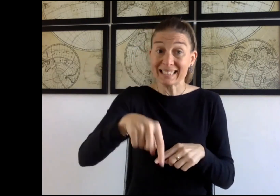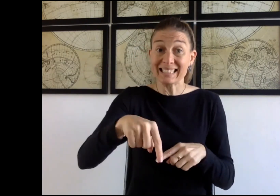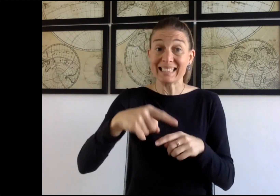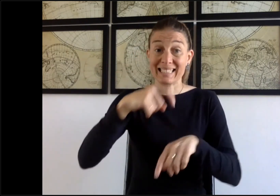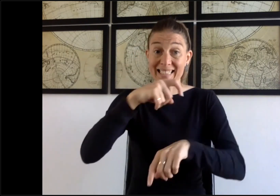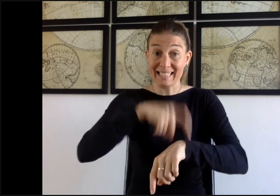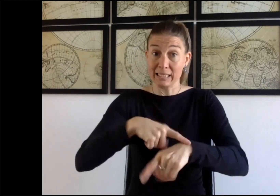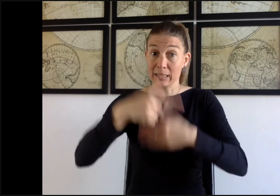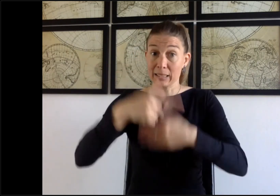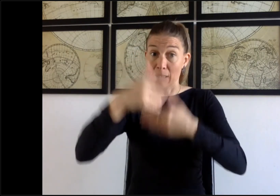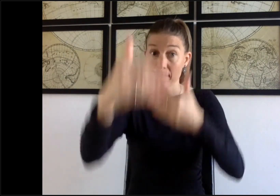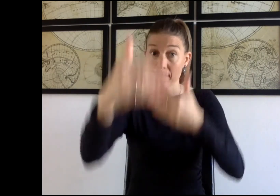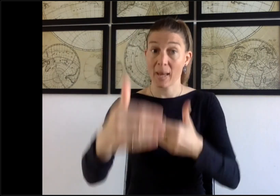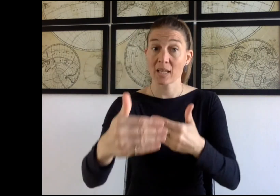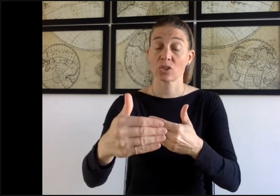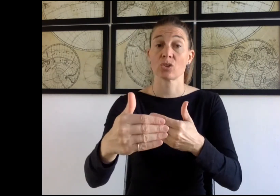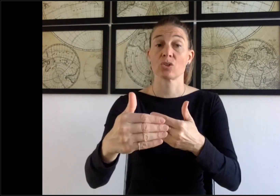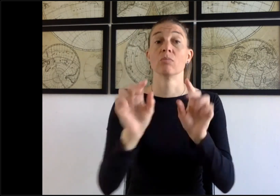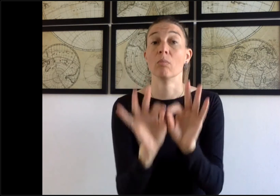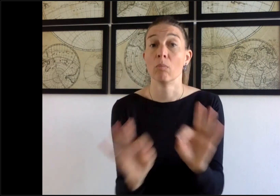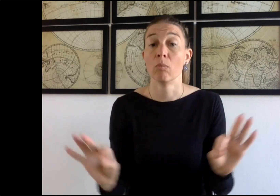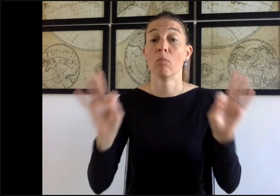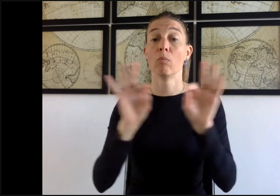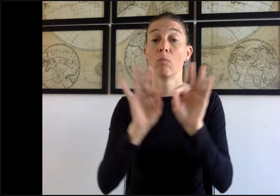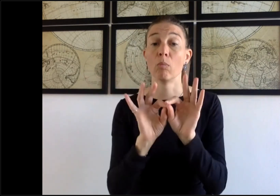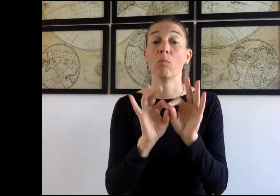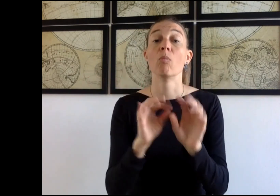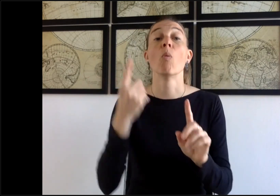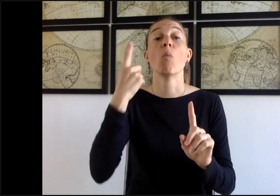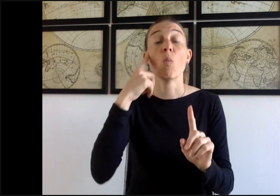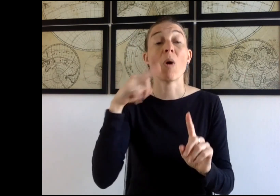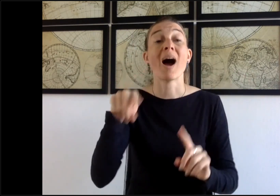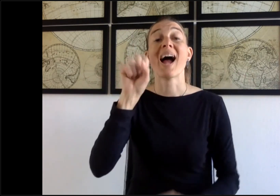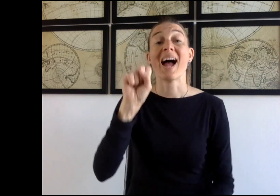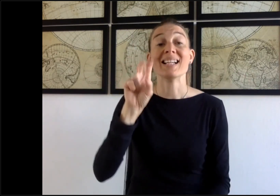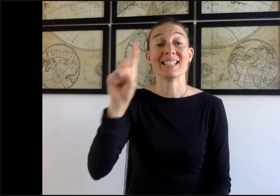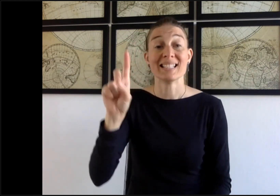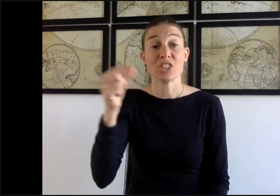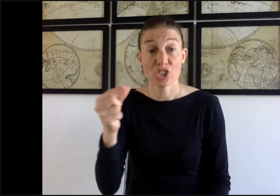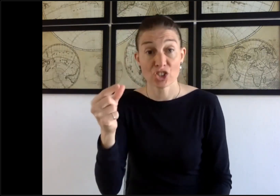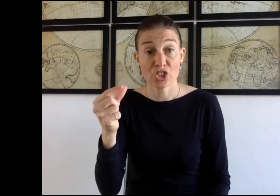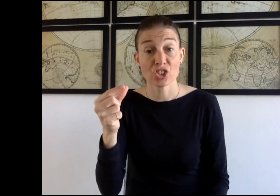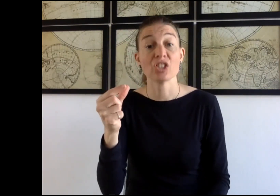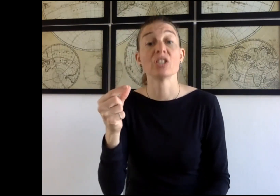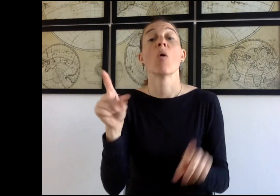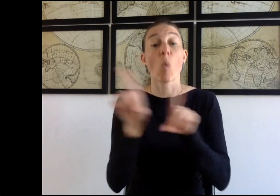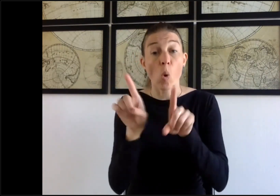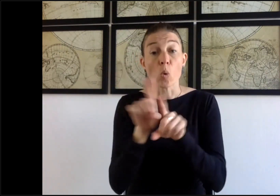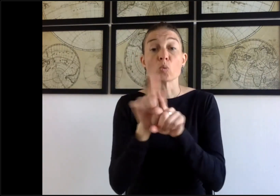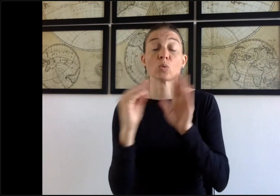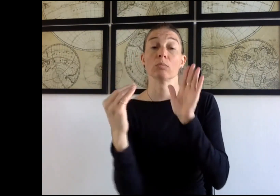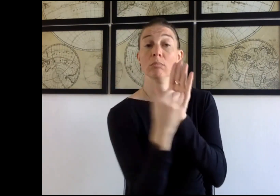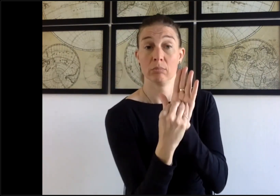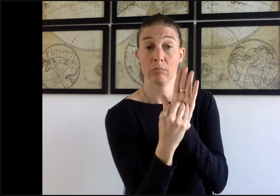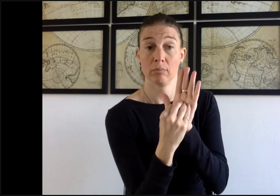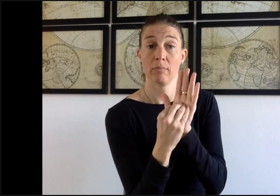integrated the United Nations Sustainable Development Goals to ensure the sustainability and well-being next to the economic